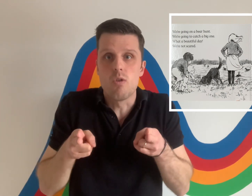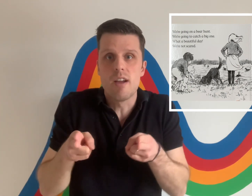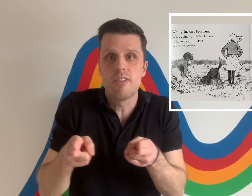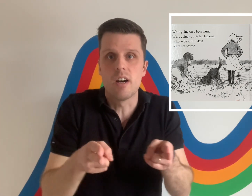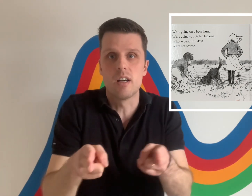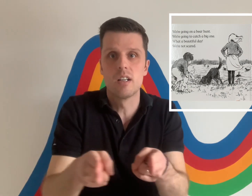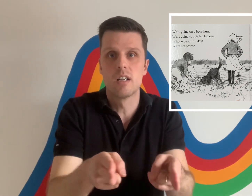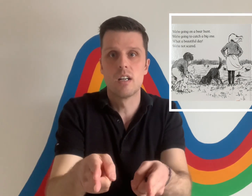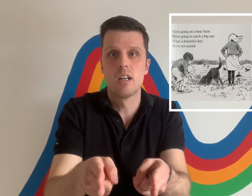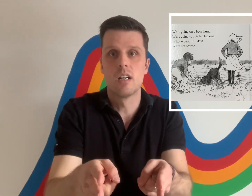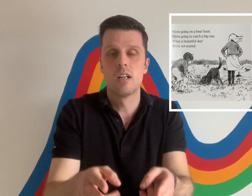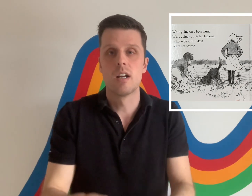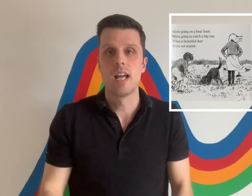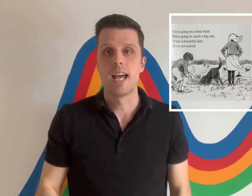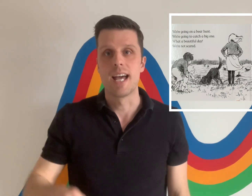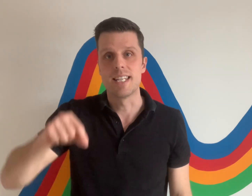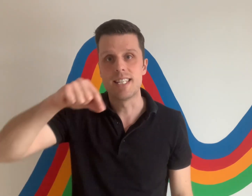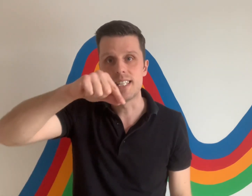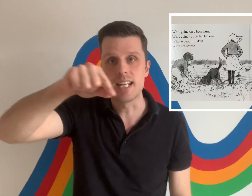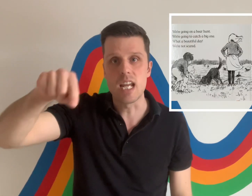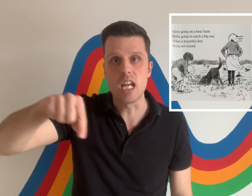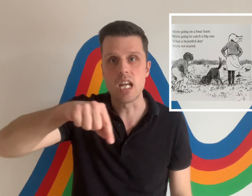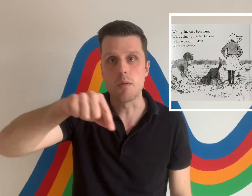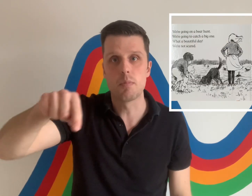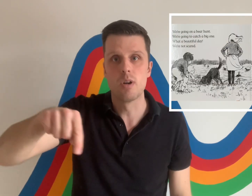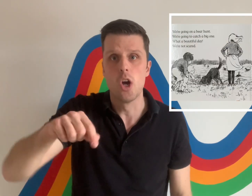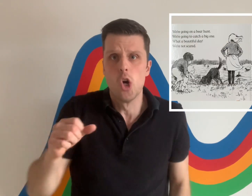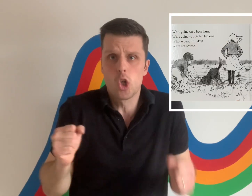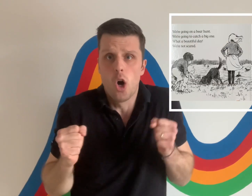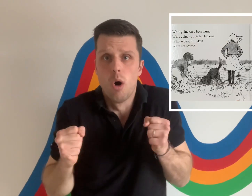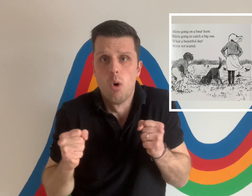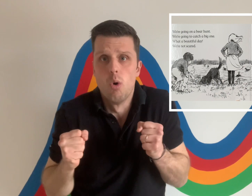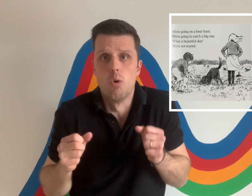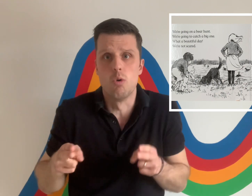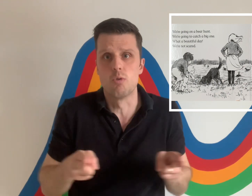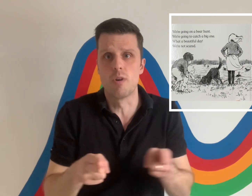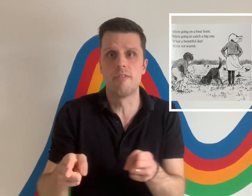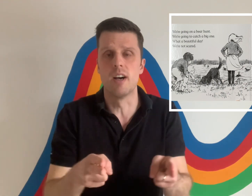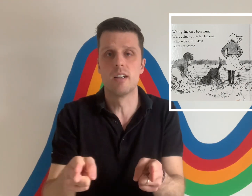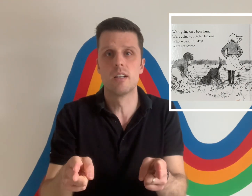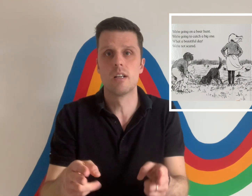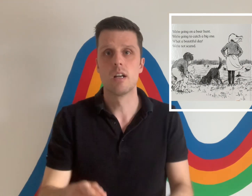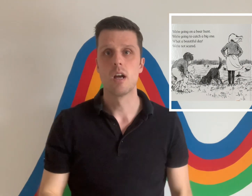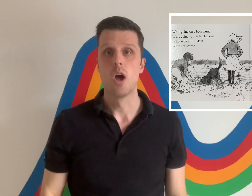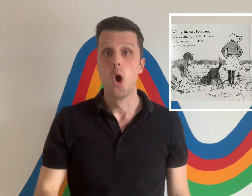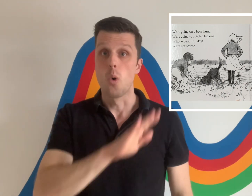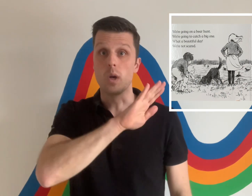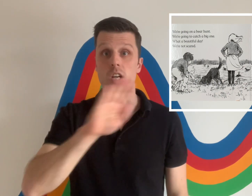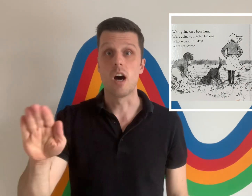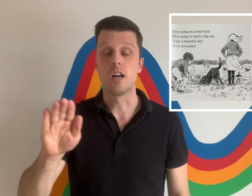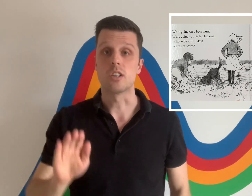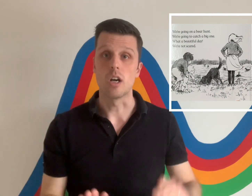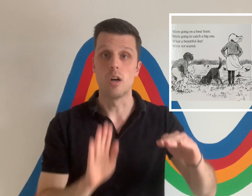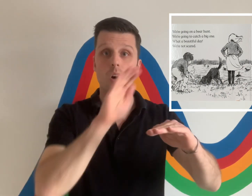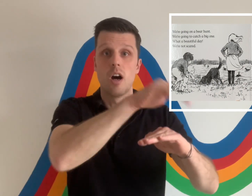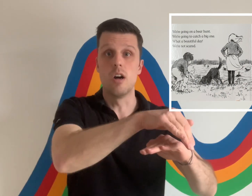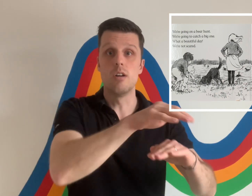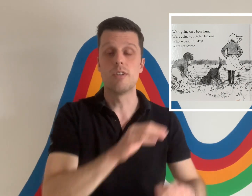river. A deep, cold river. We can't go over it.